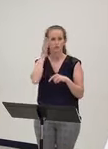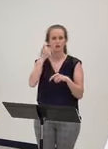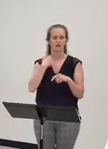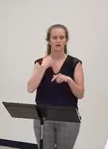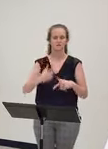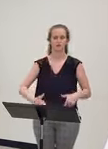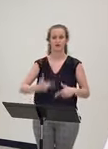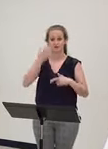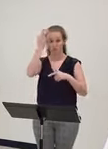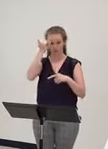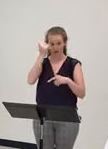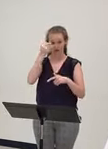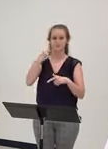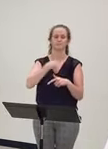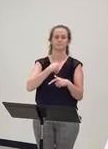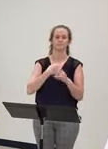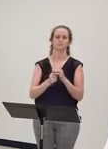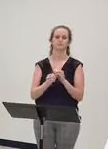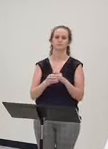me.